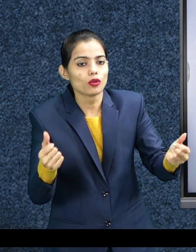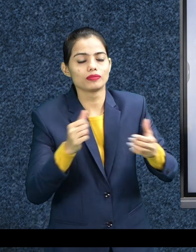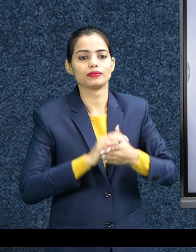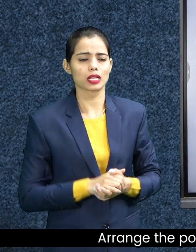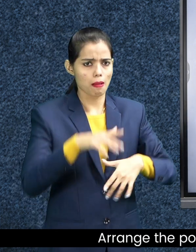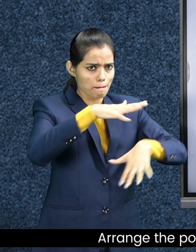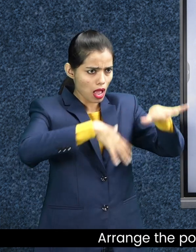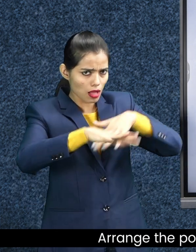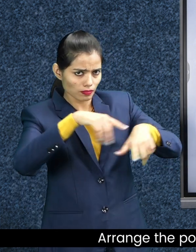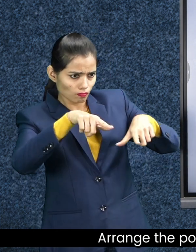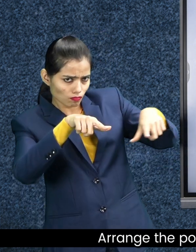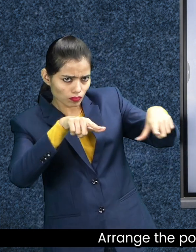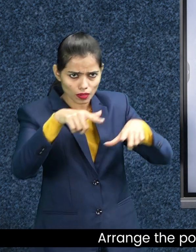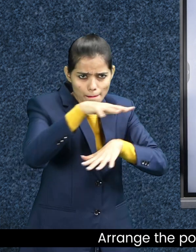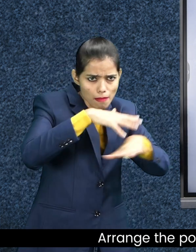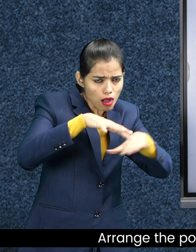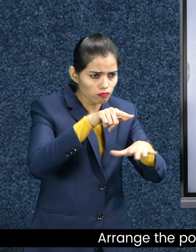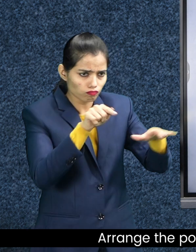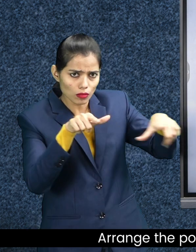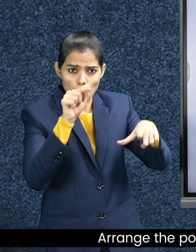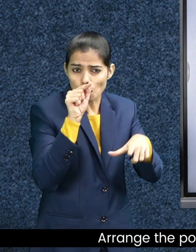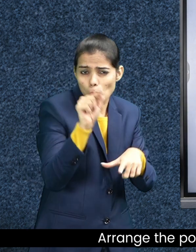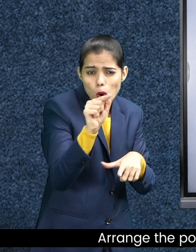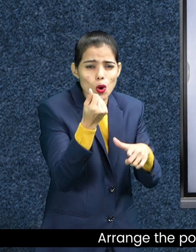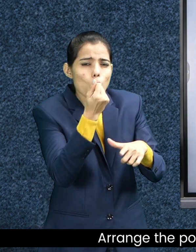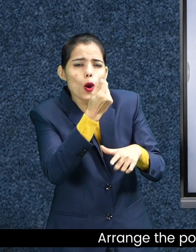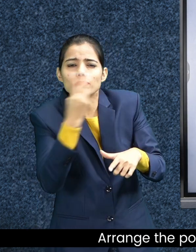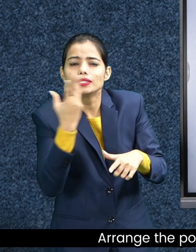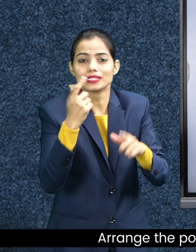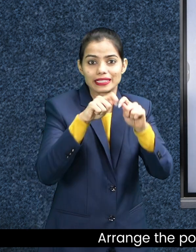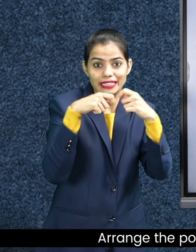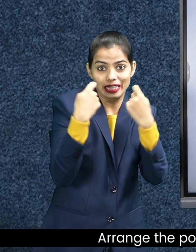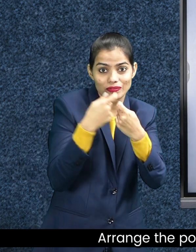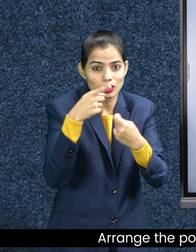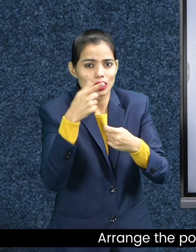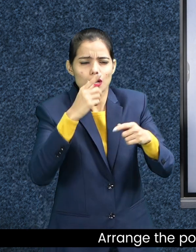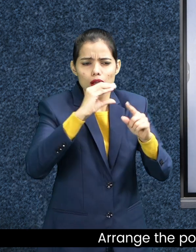Solution. Arrange the points scored by the team in ascending order. We get